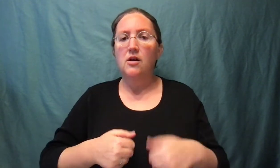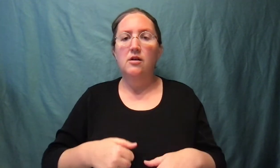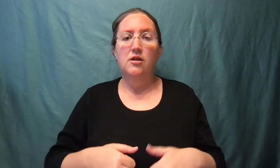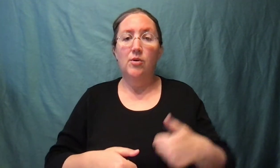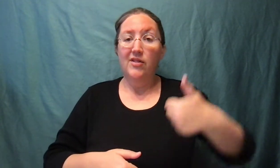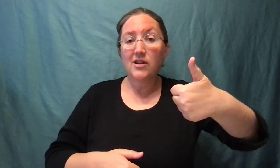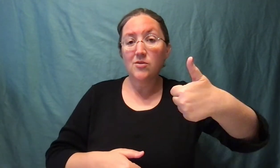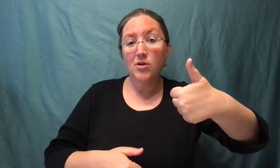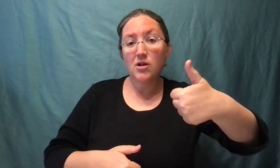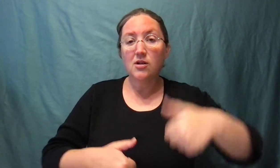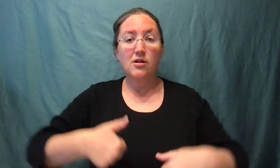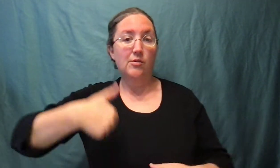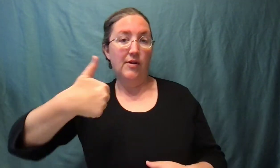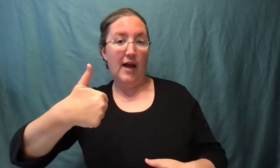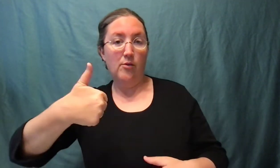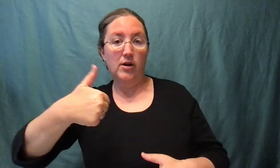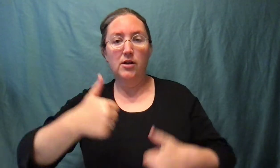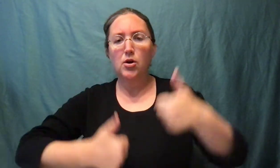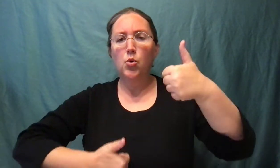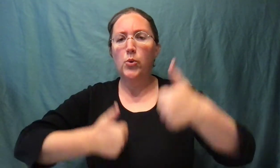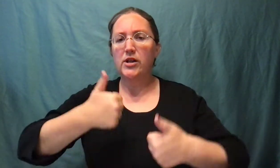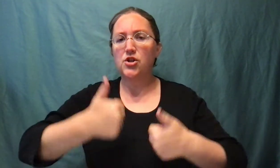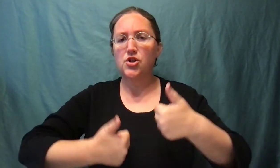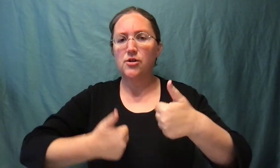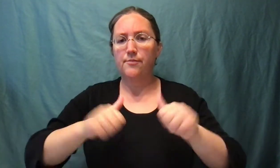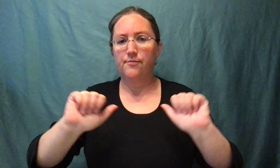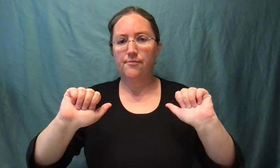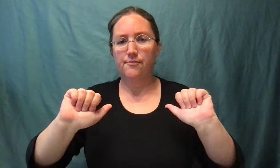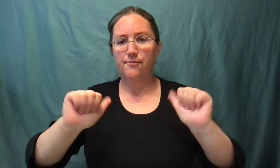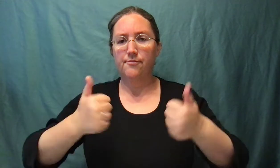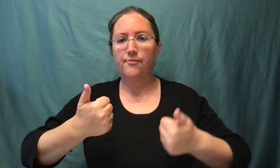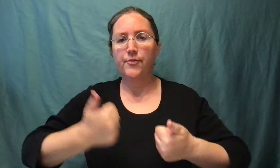Do you want this one? Do you want that one? Which?